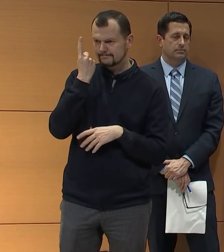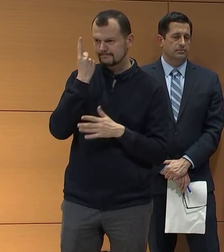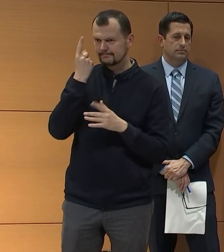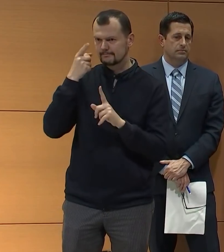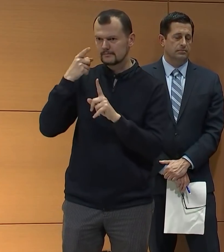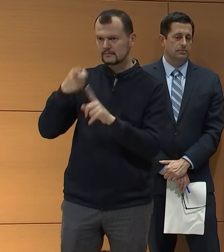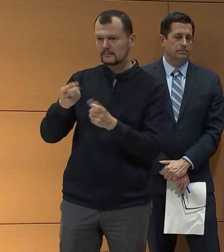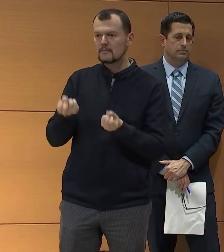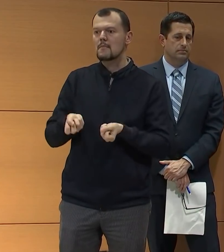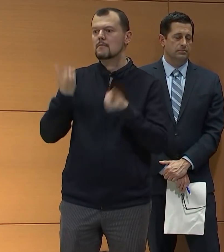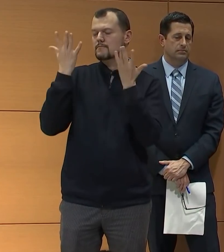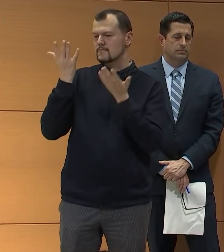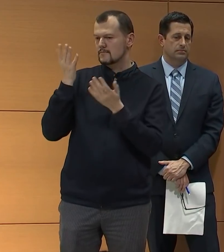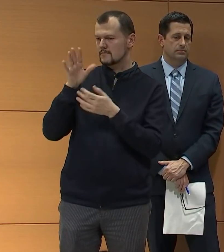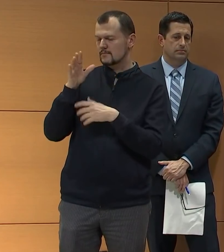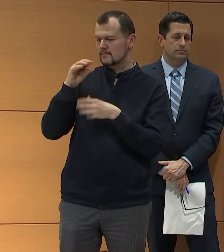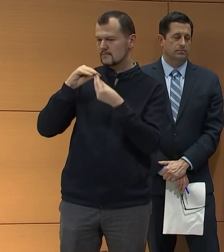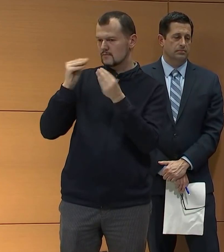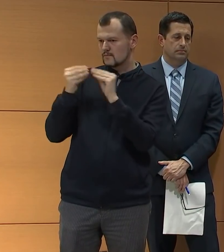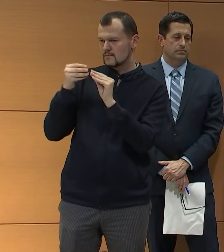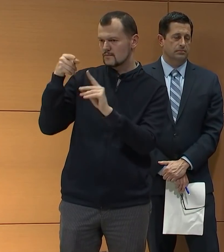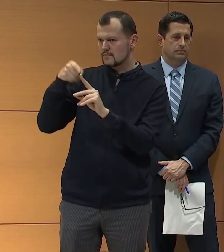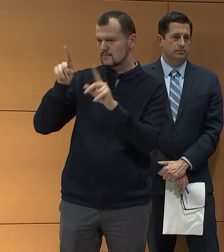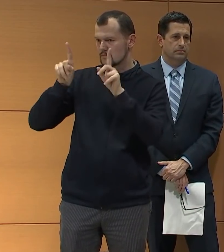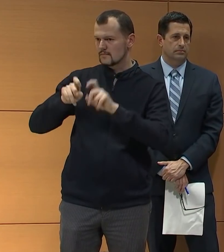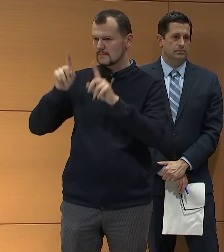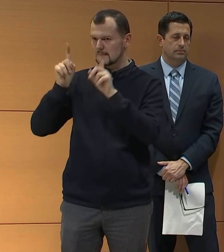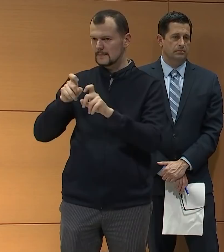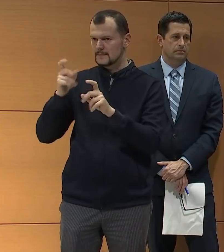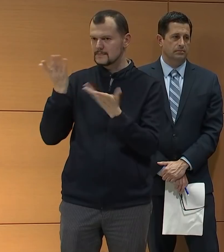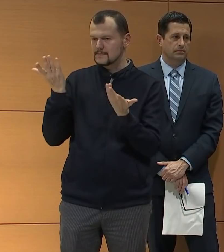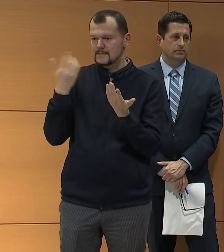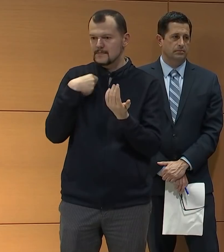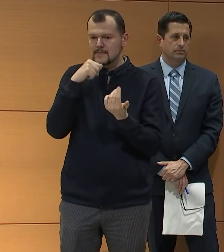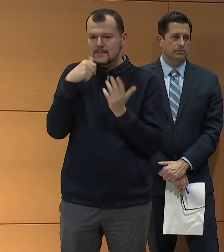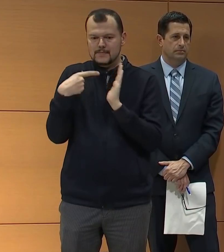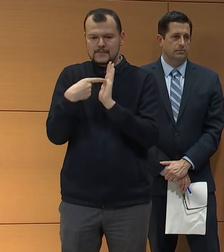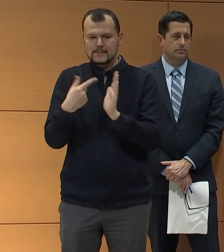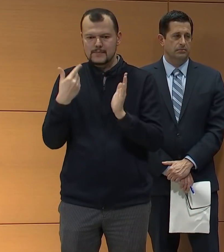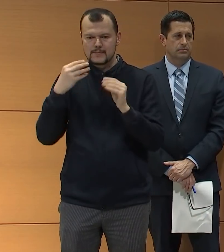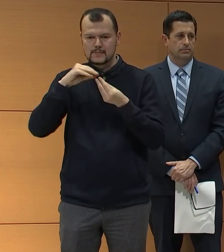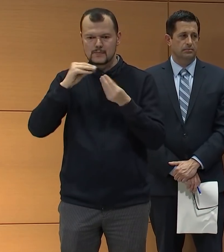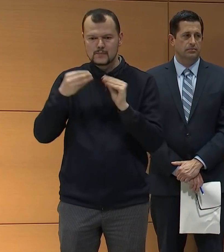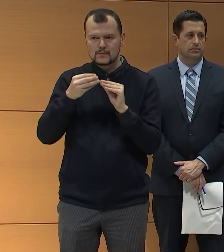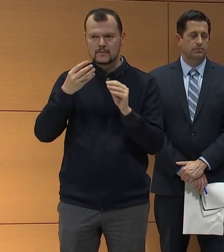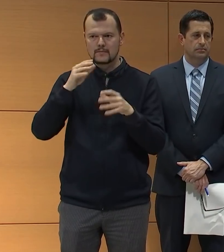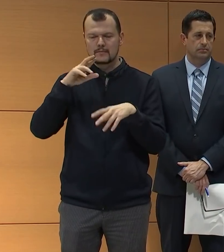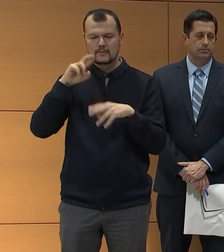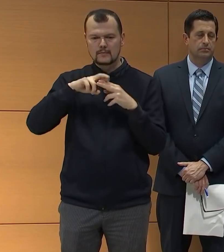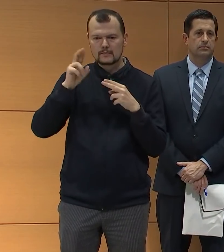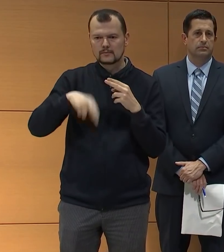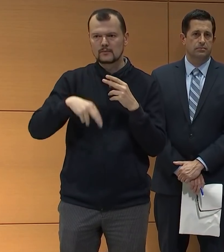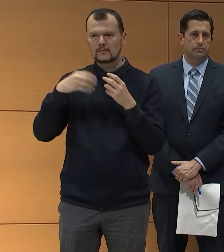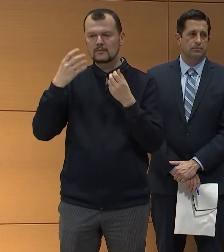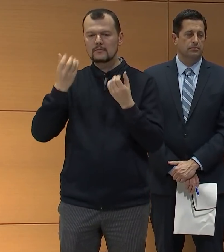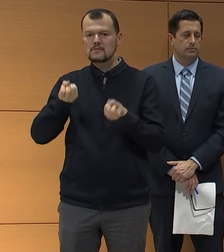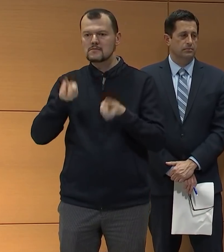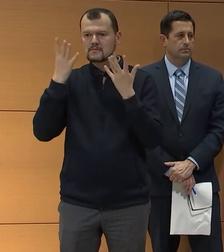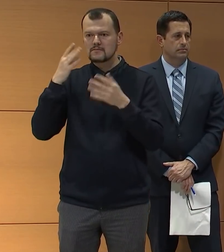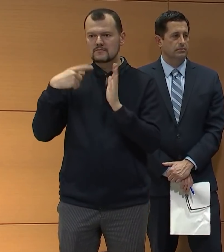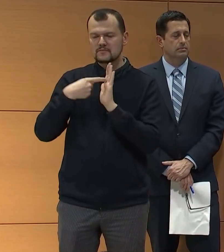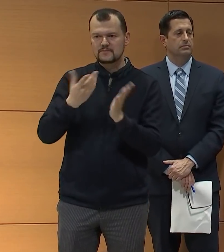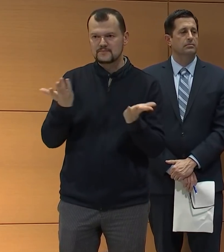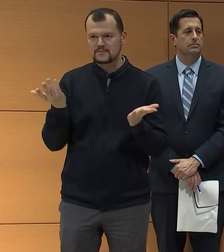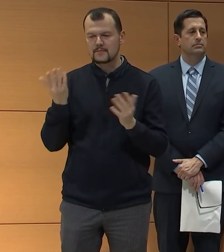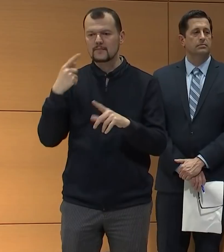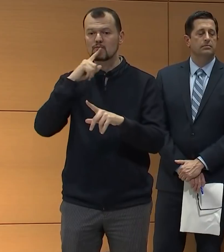been performed, because we certainly won't get the results of negative tests. We only will become aware of positive tests. So I'm